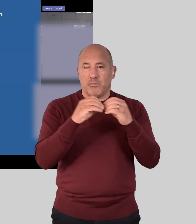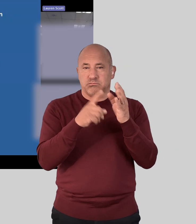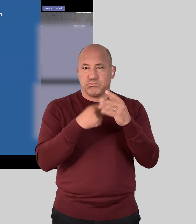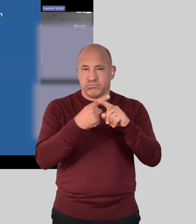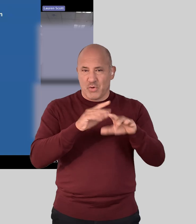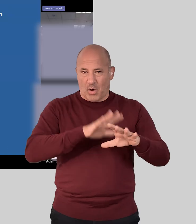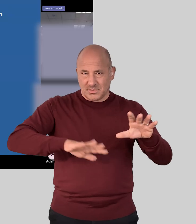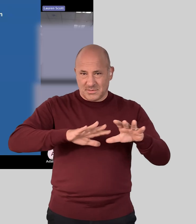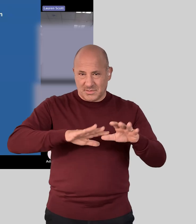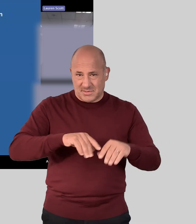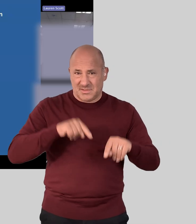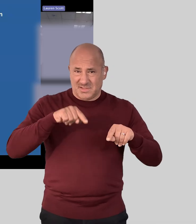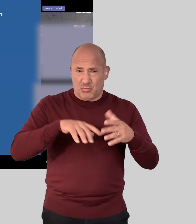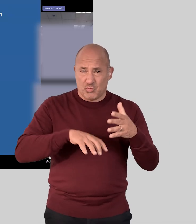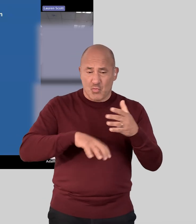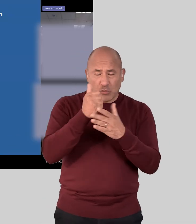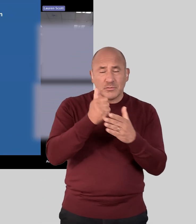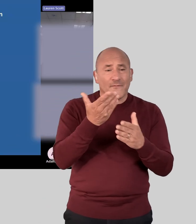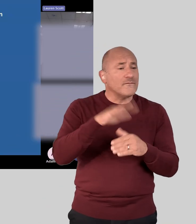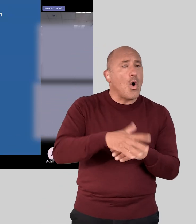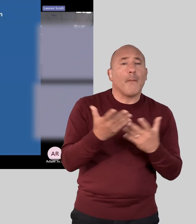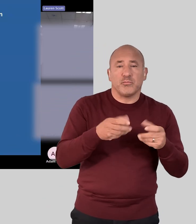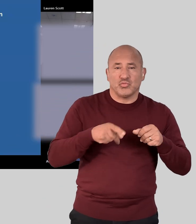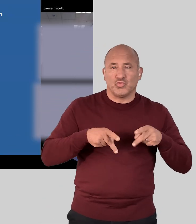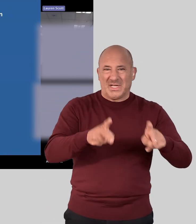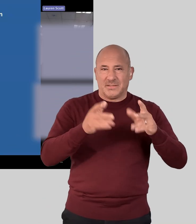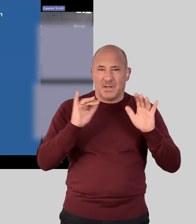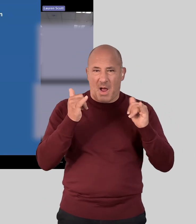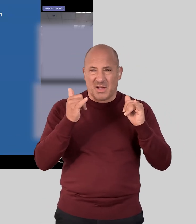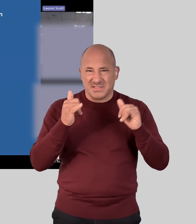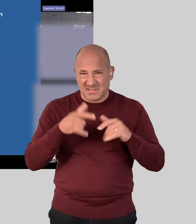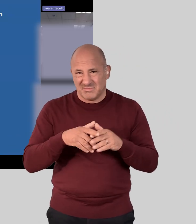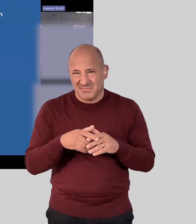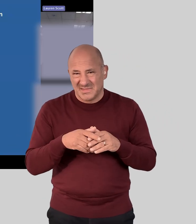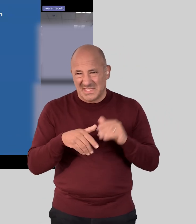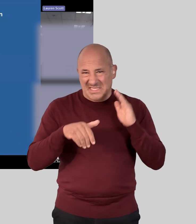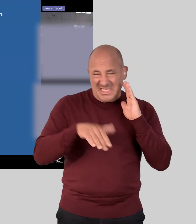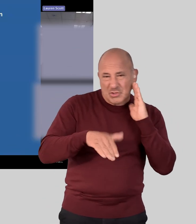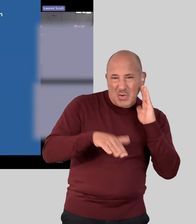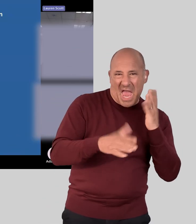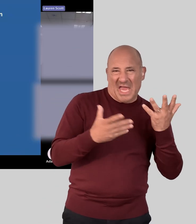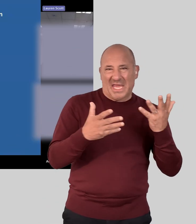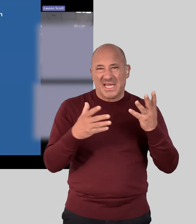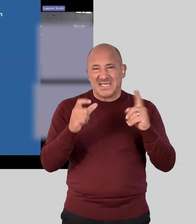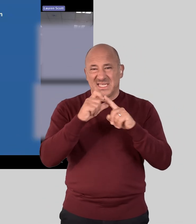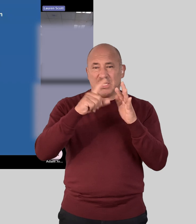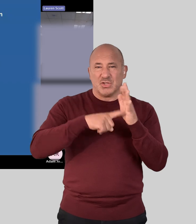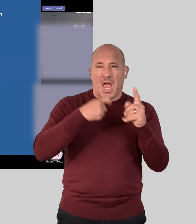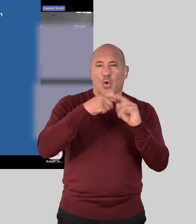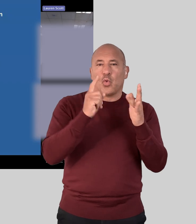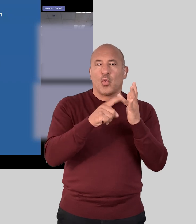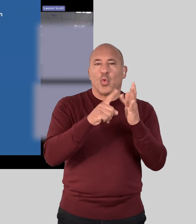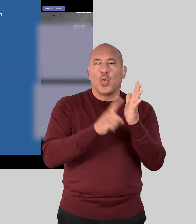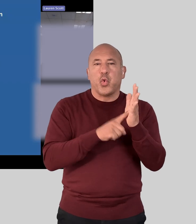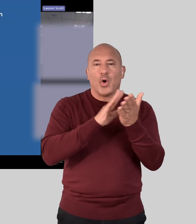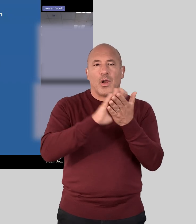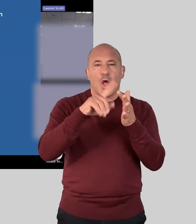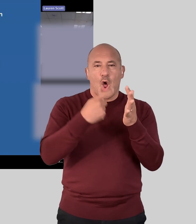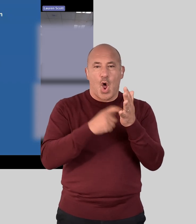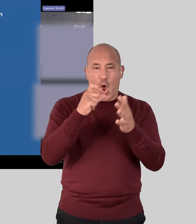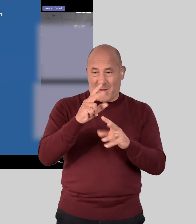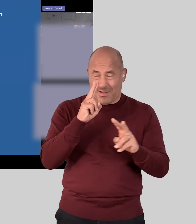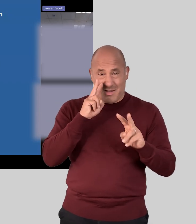and hip hop as a culture came from these sort of street parties where there's DJs,